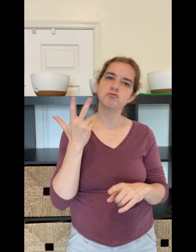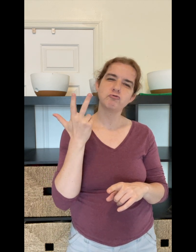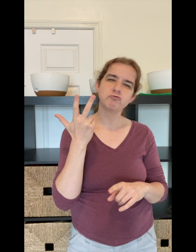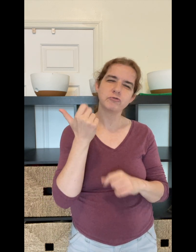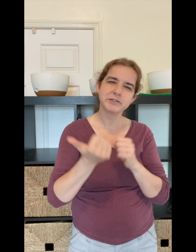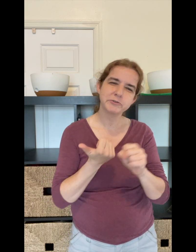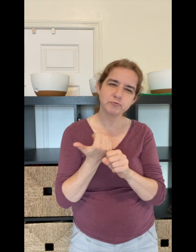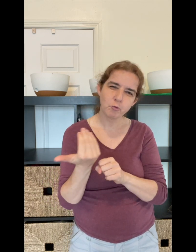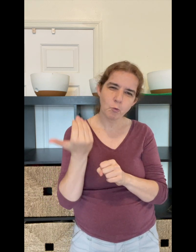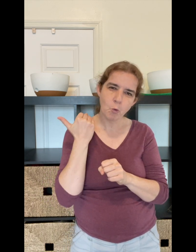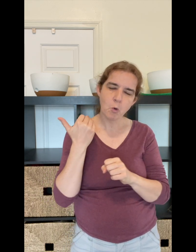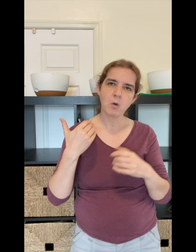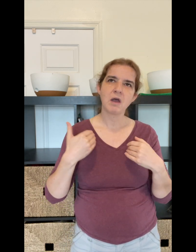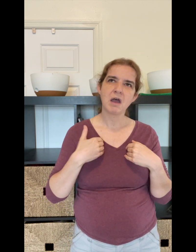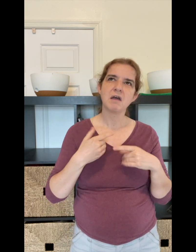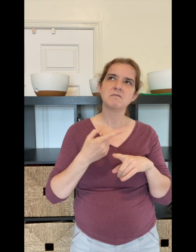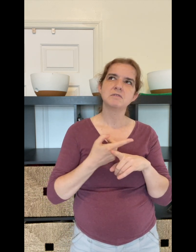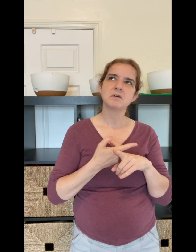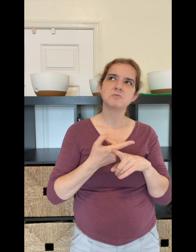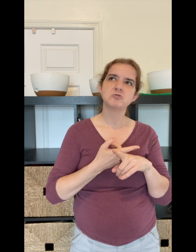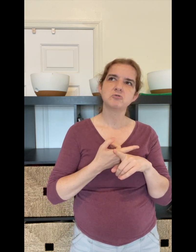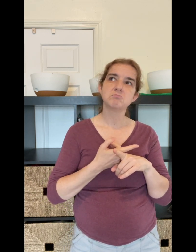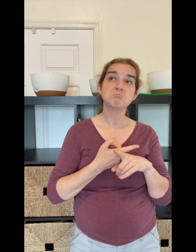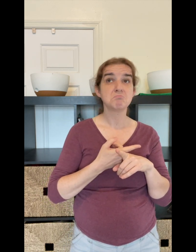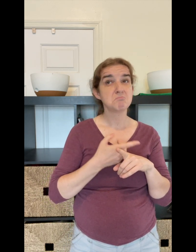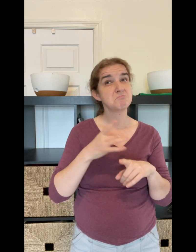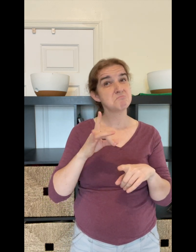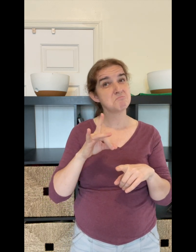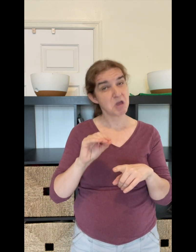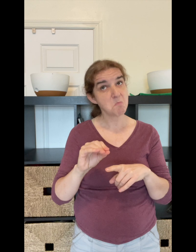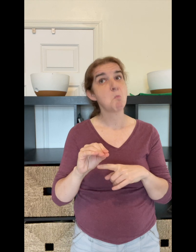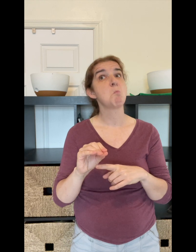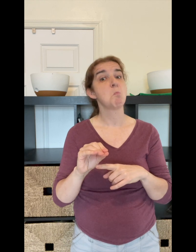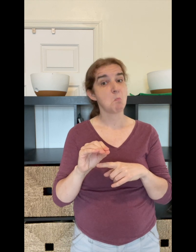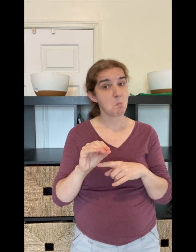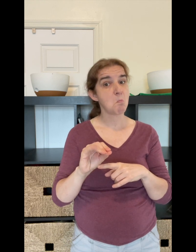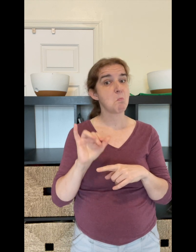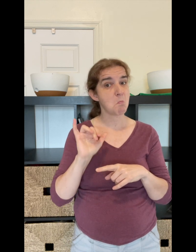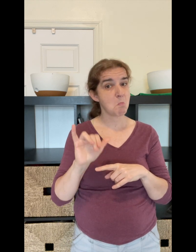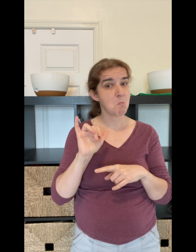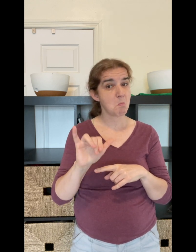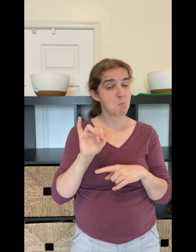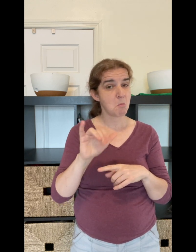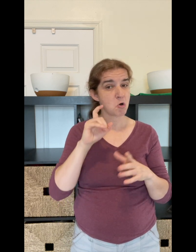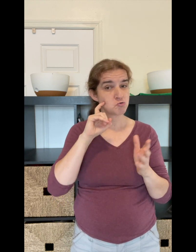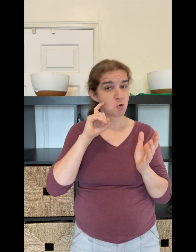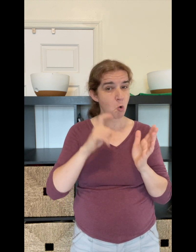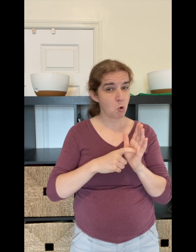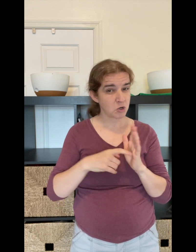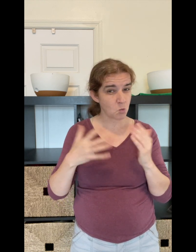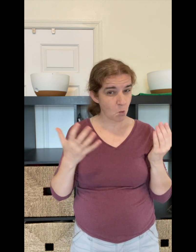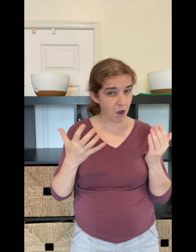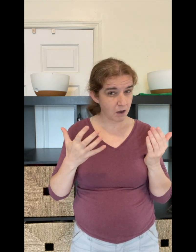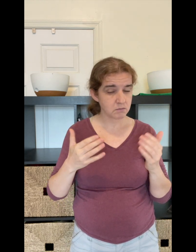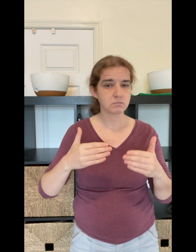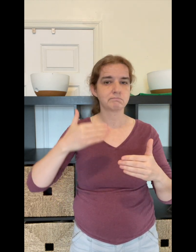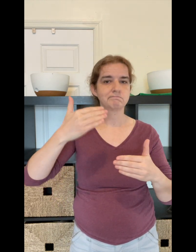fine. 3 years ago, they had a temperature maybe about 80. Oh, you notice, what